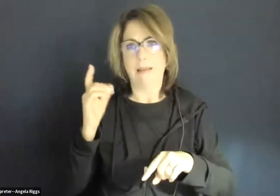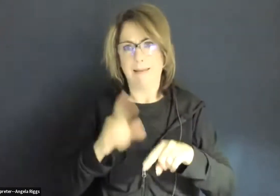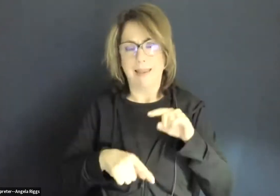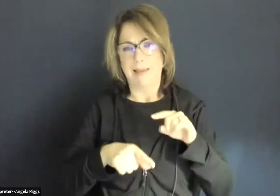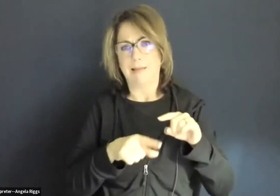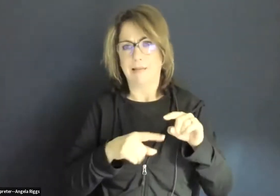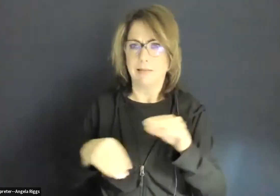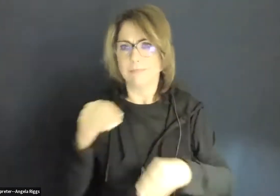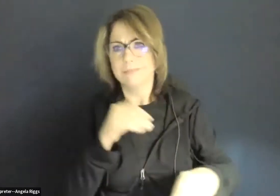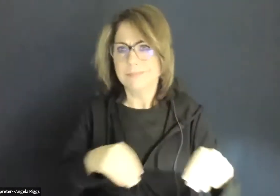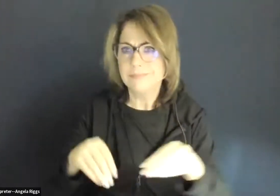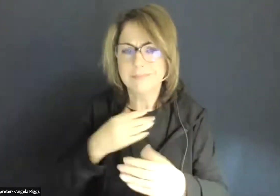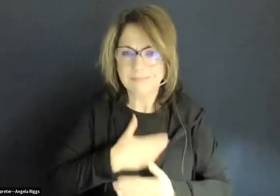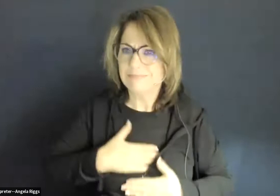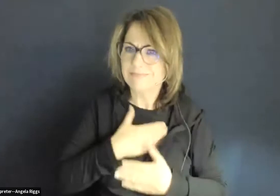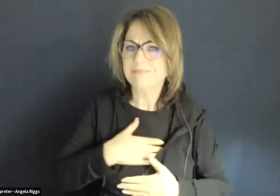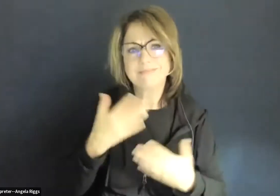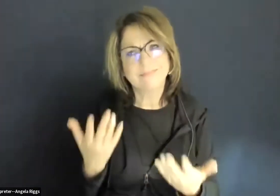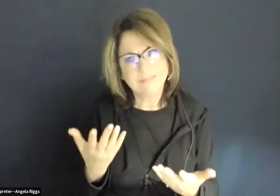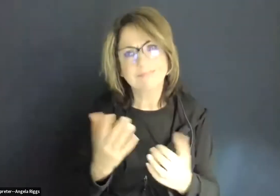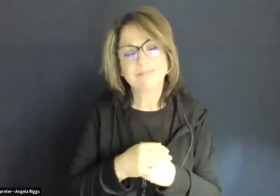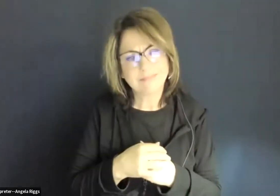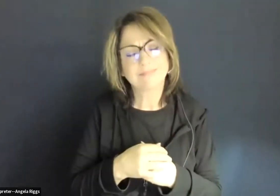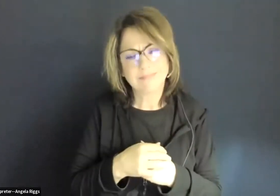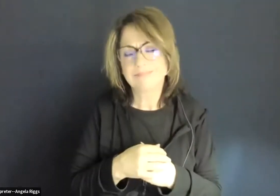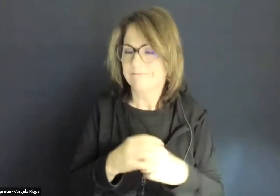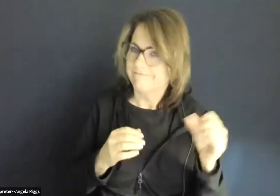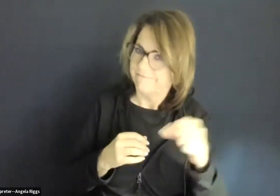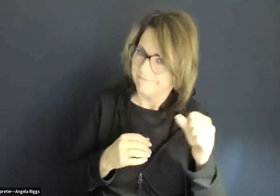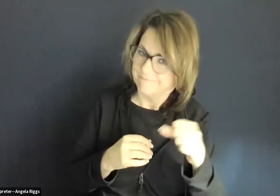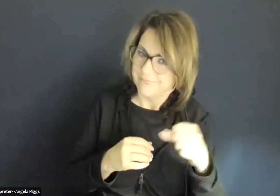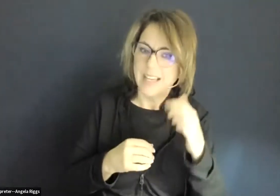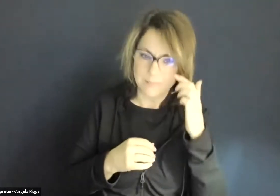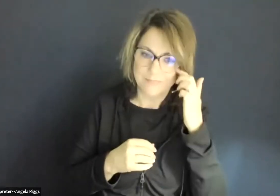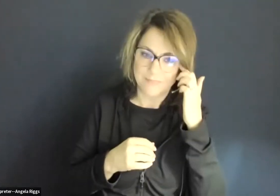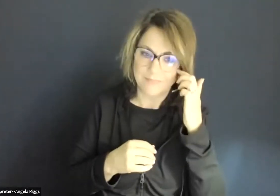around and enjoy the event. Yes.